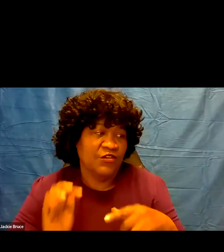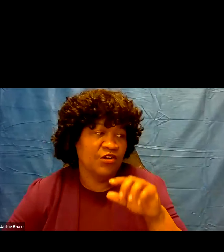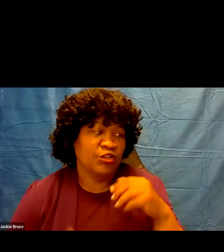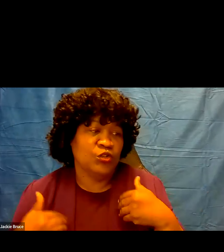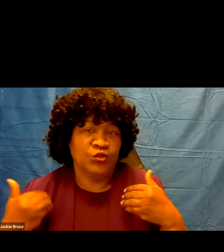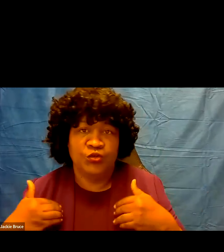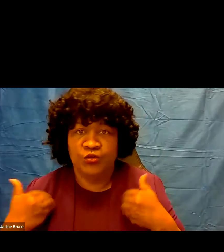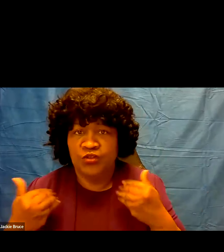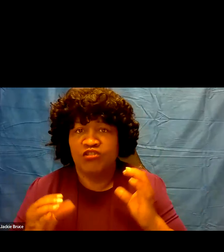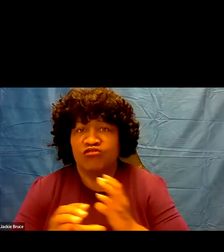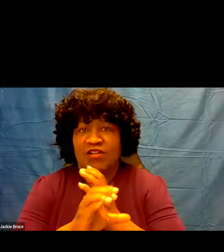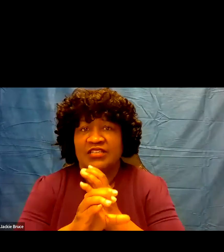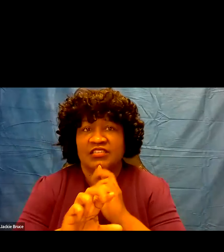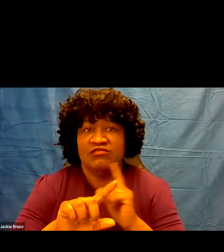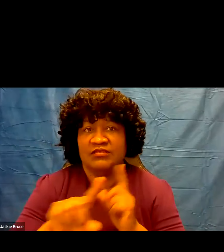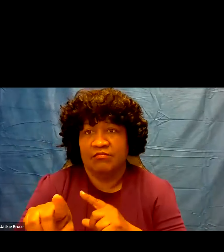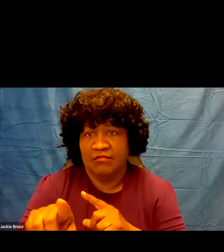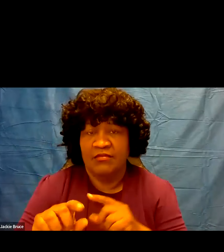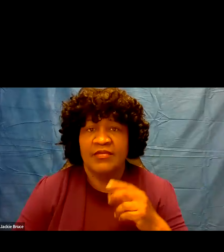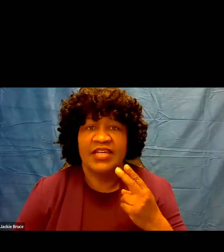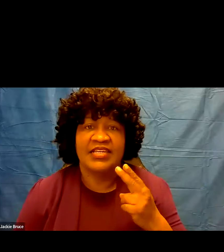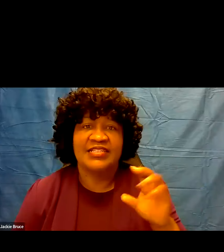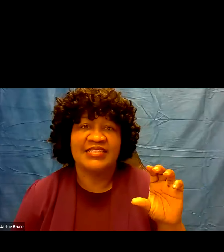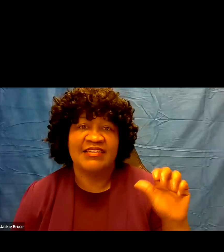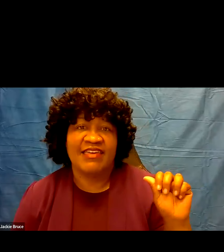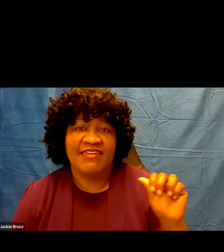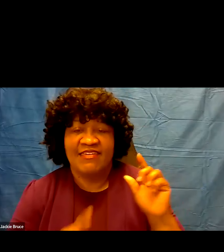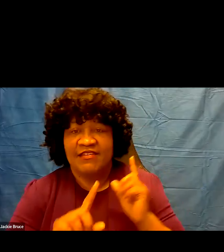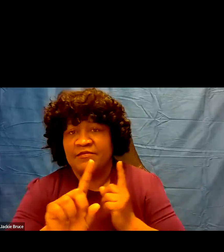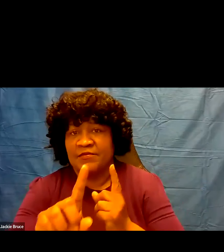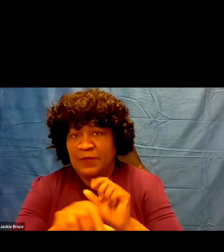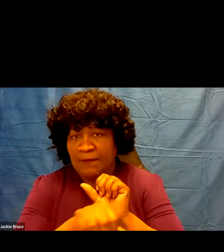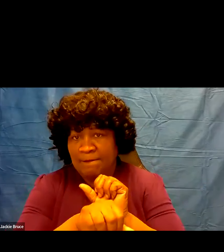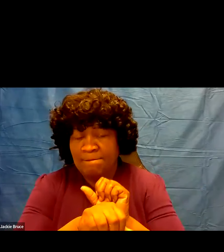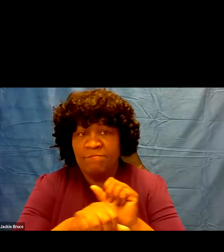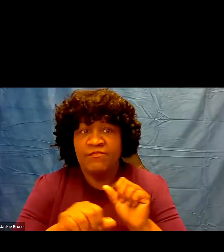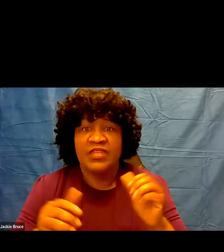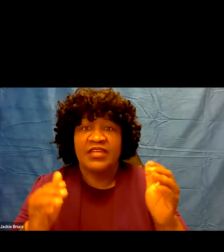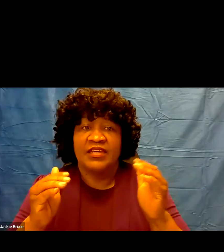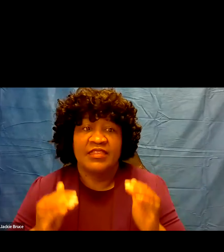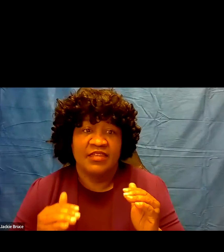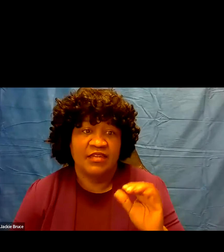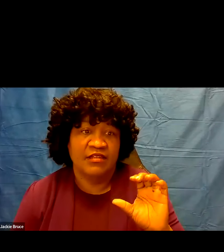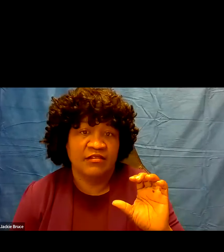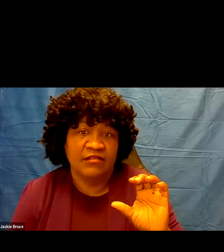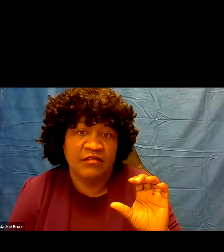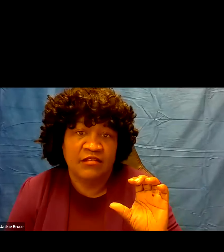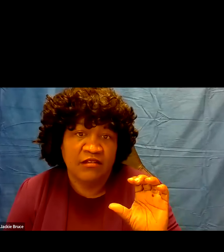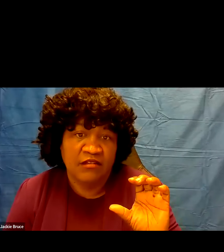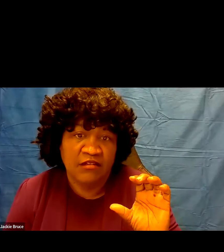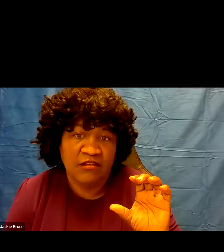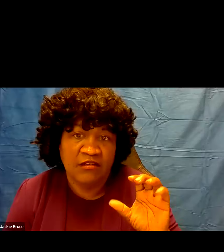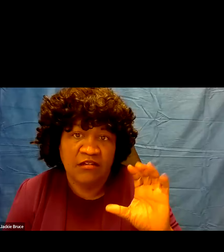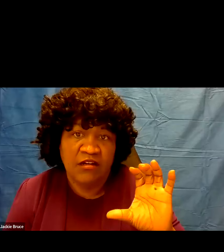crisis response that HCA is working toward. And then Kashi Arora, one of our CRIS members